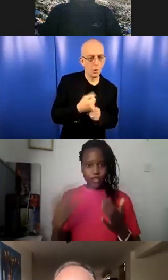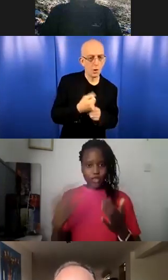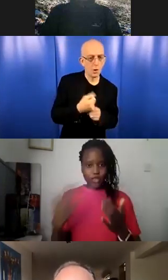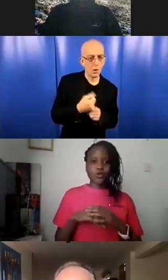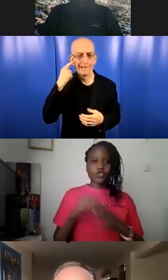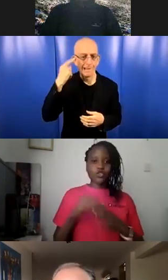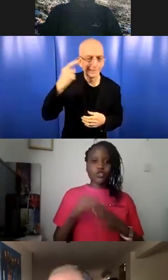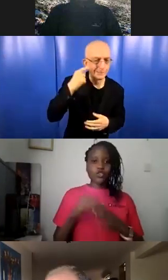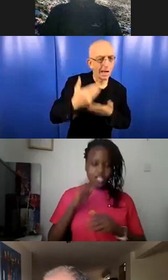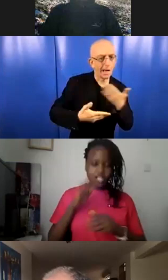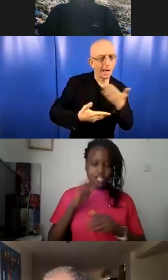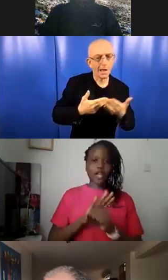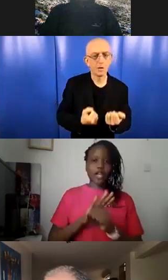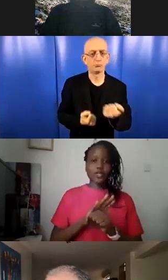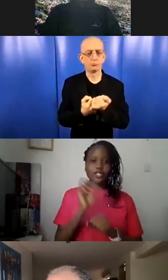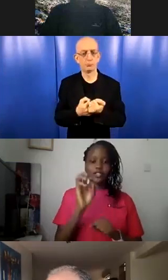appreciate. So